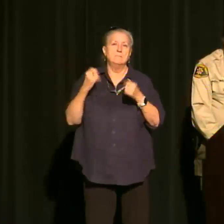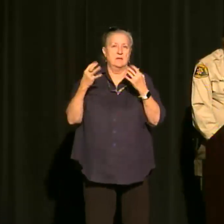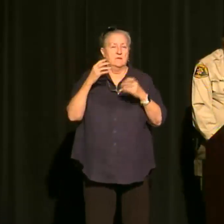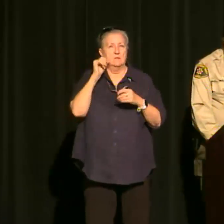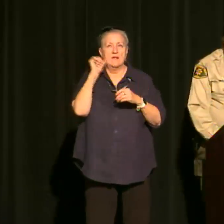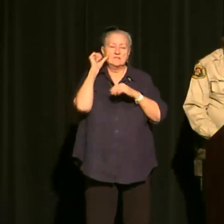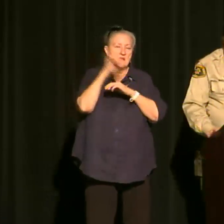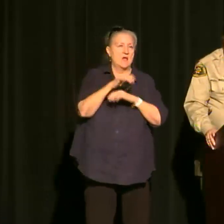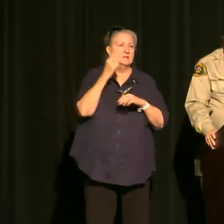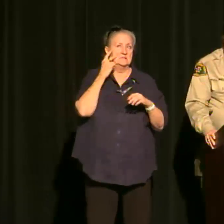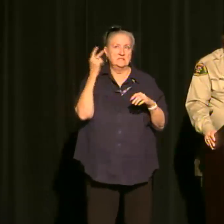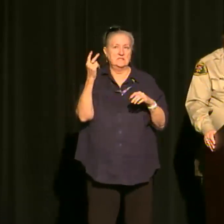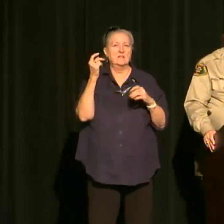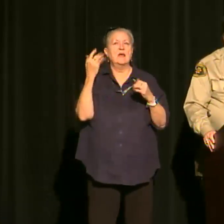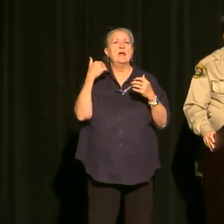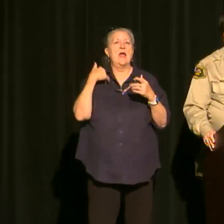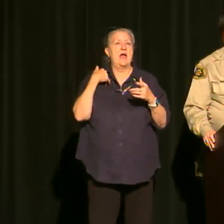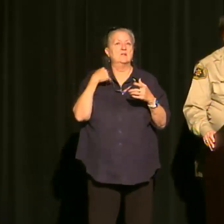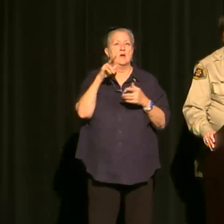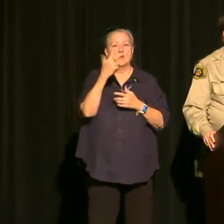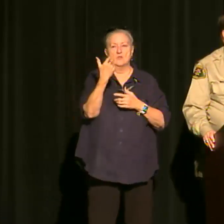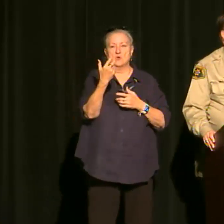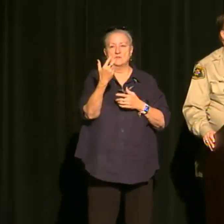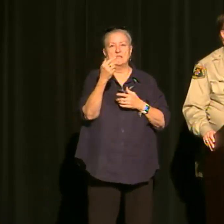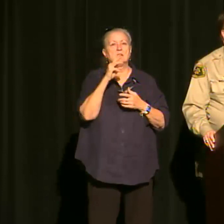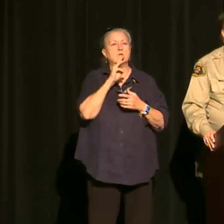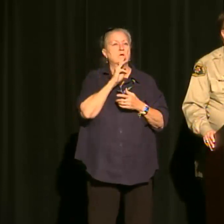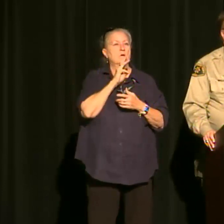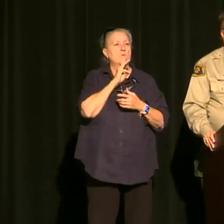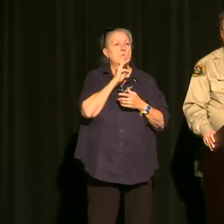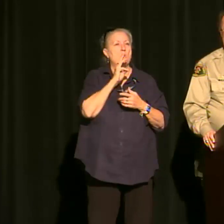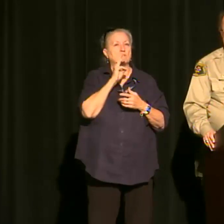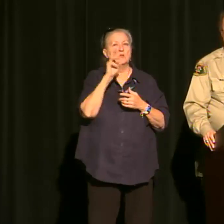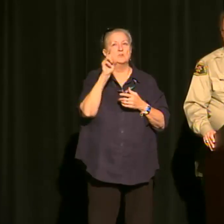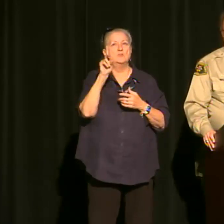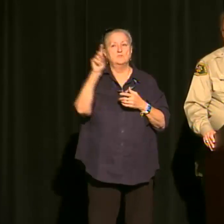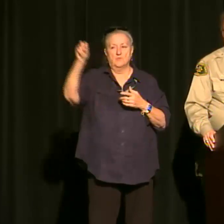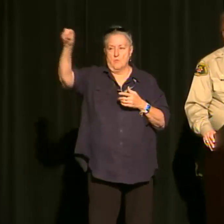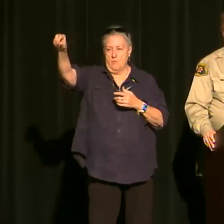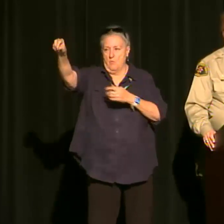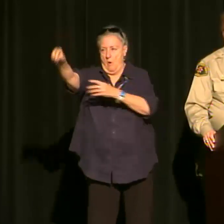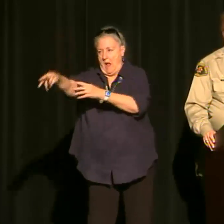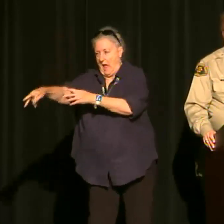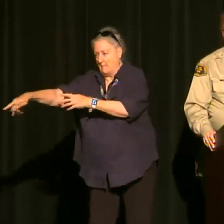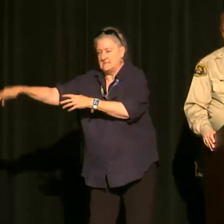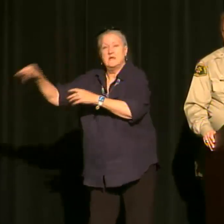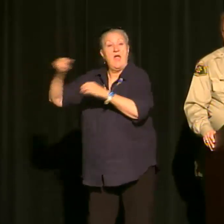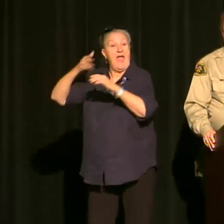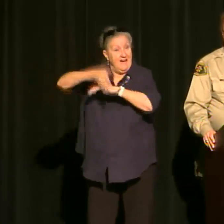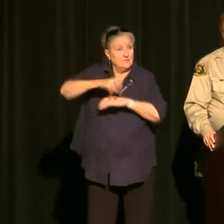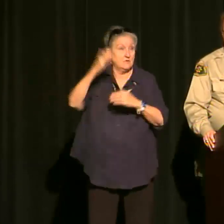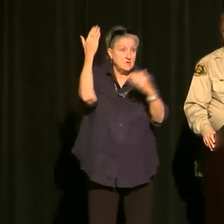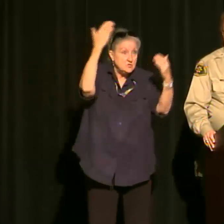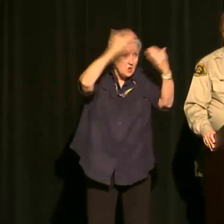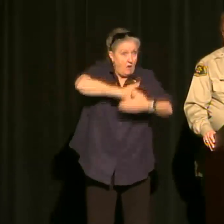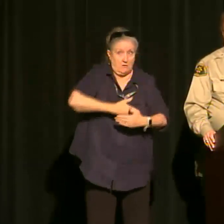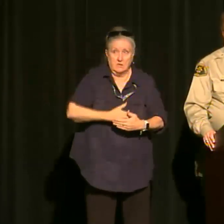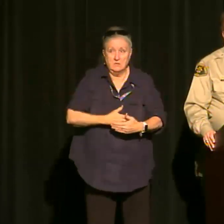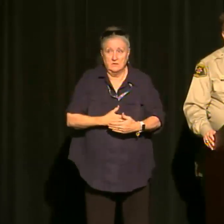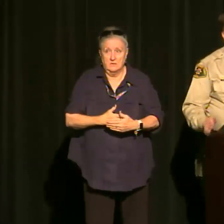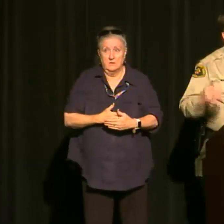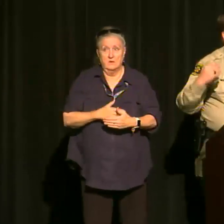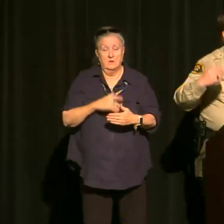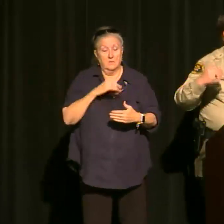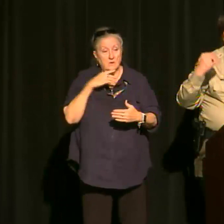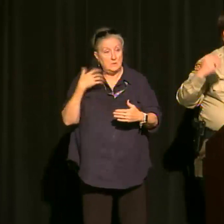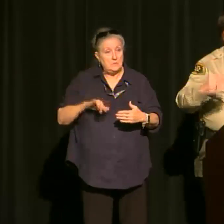last night, they conducted 13 water drops after dark and really put a